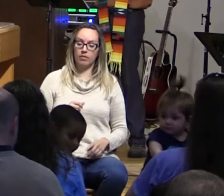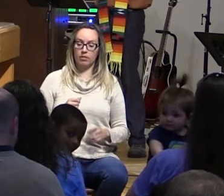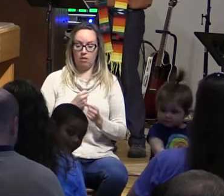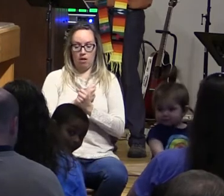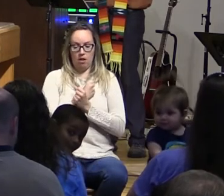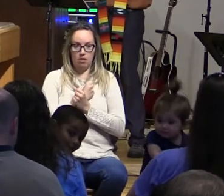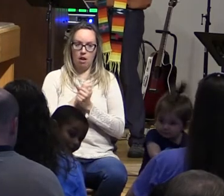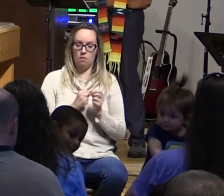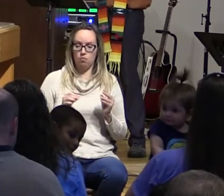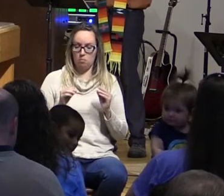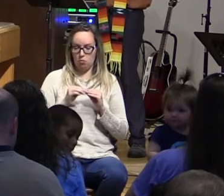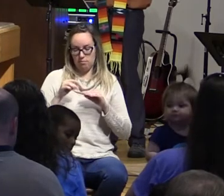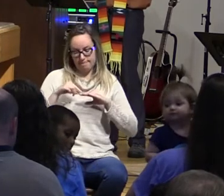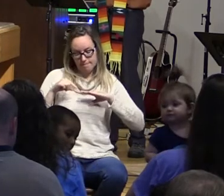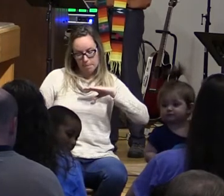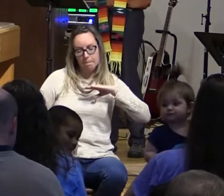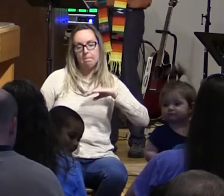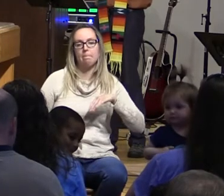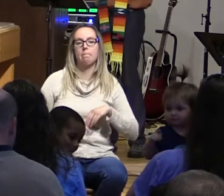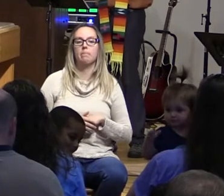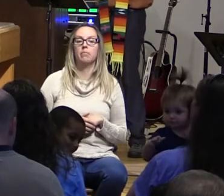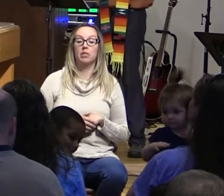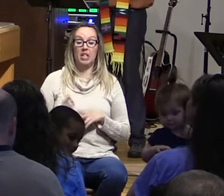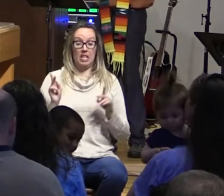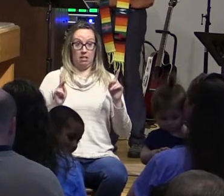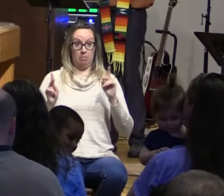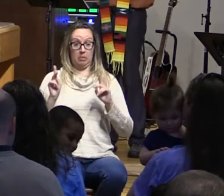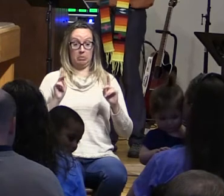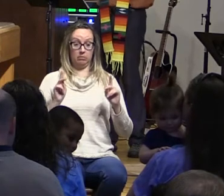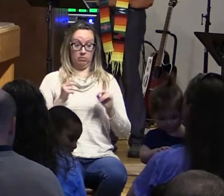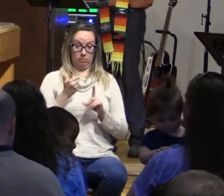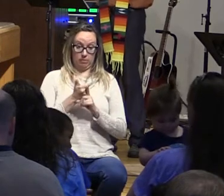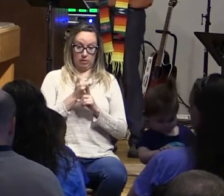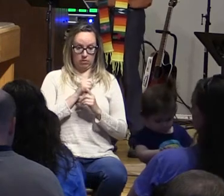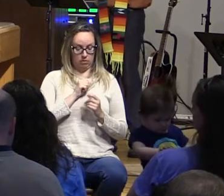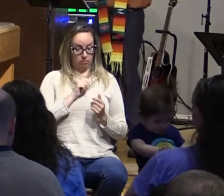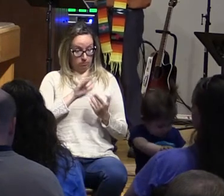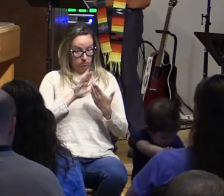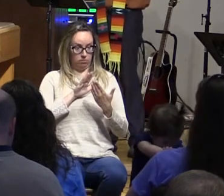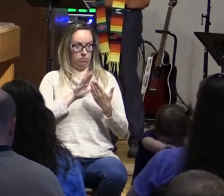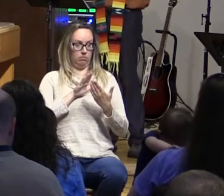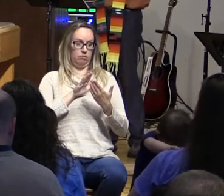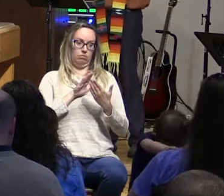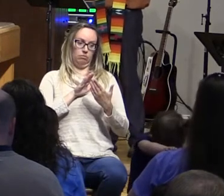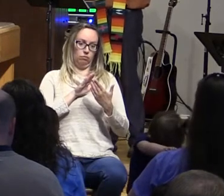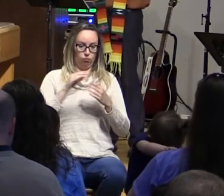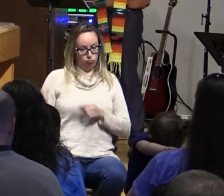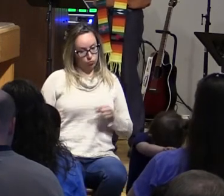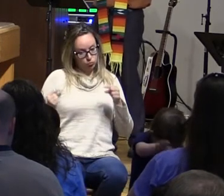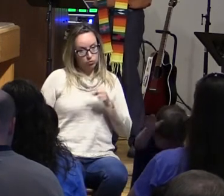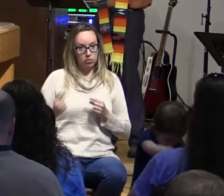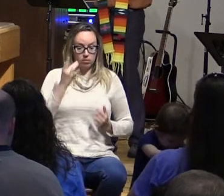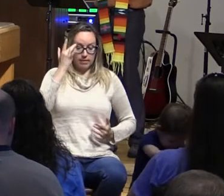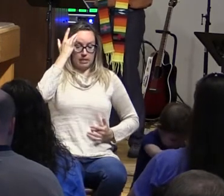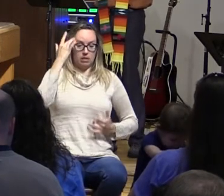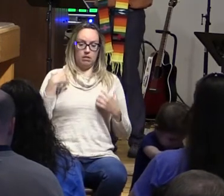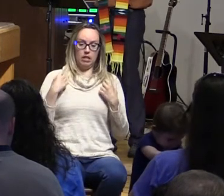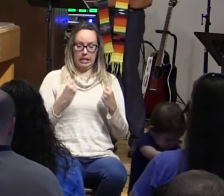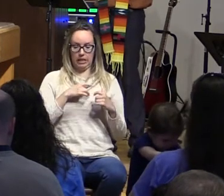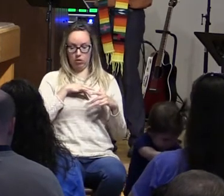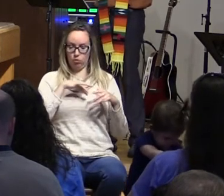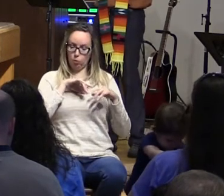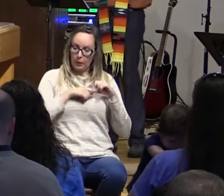deeper. God, we pray for those facing difficult times. Be with the sick, the healing, the